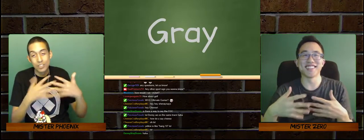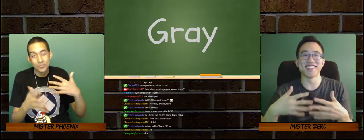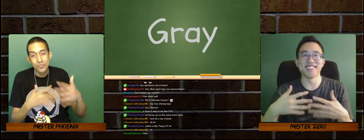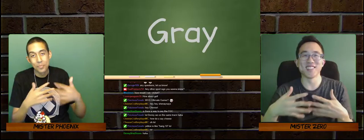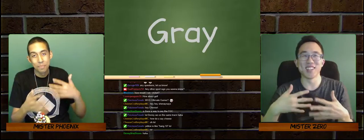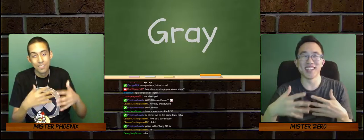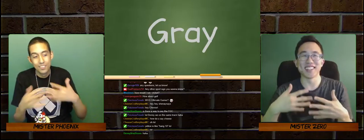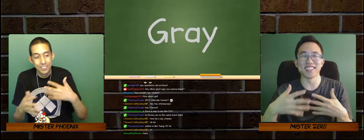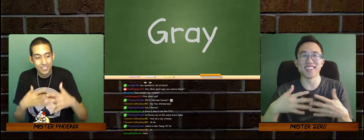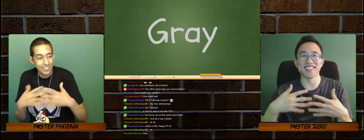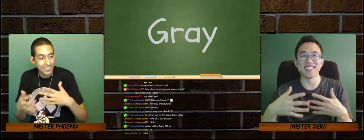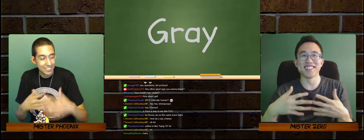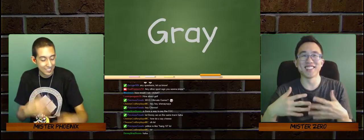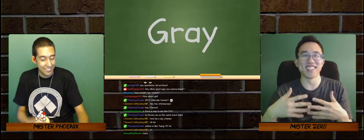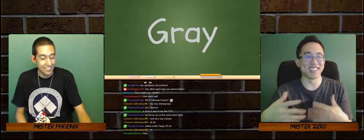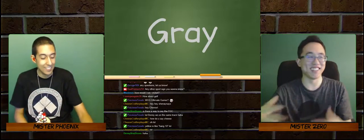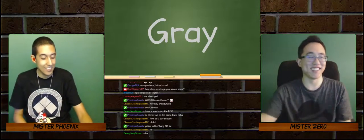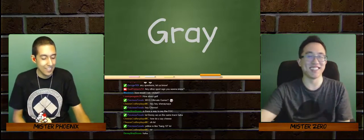Gray.